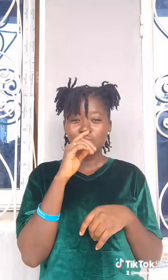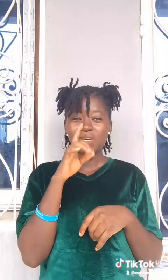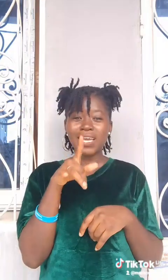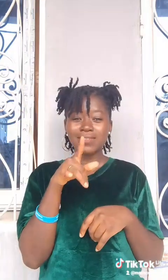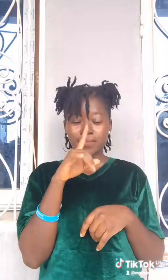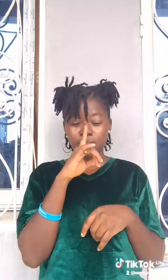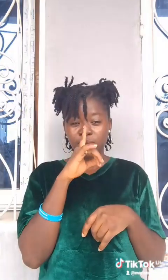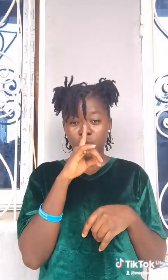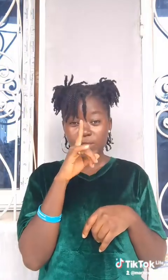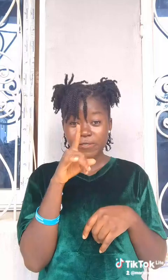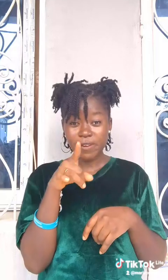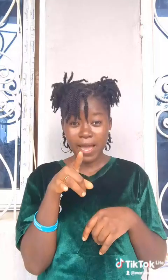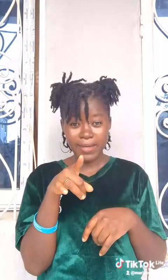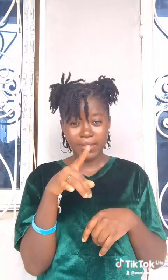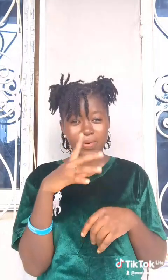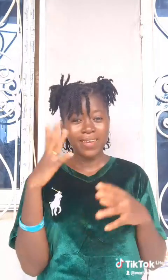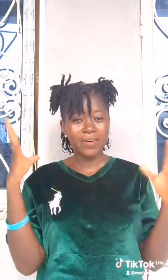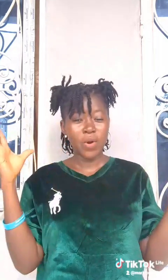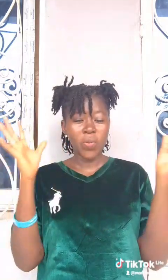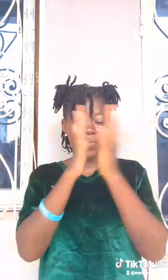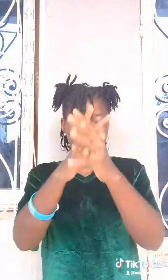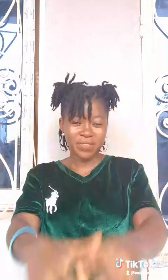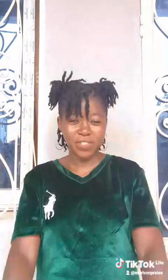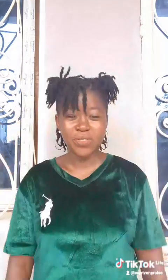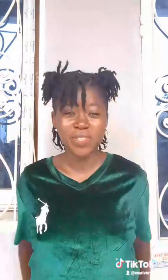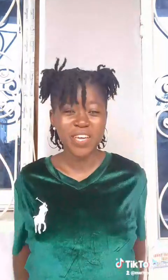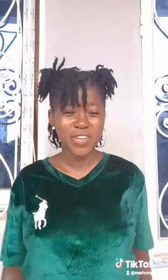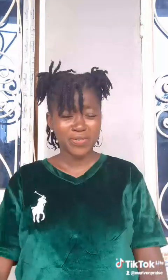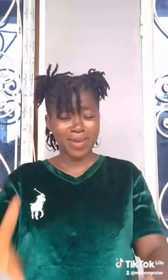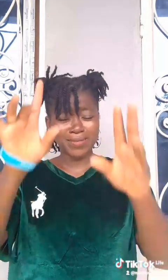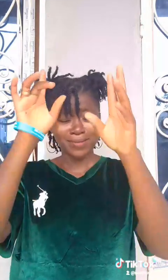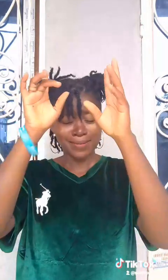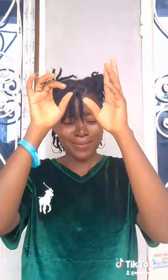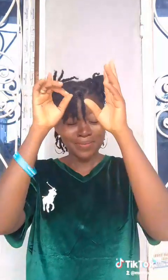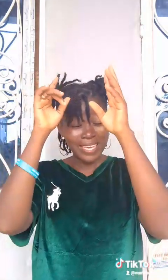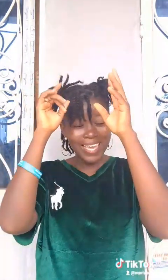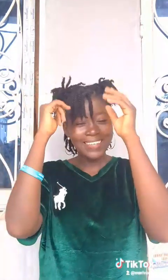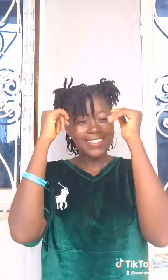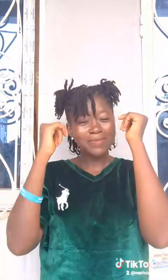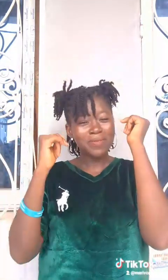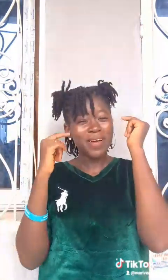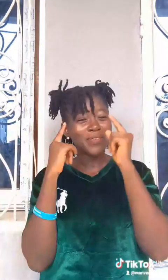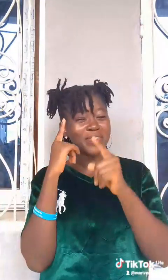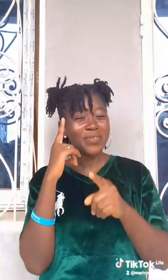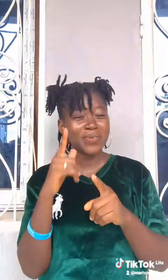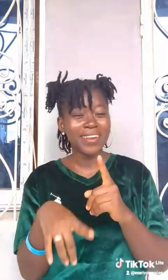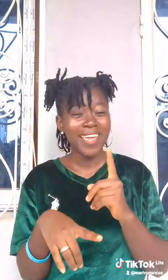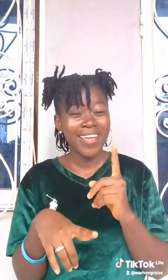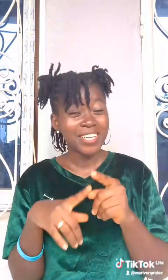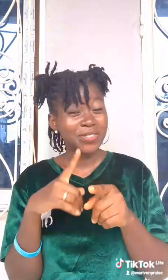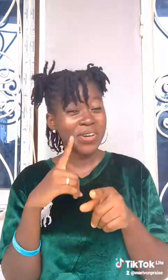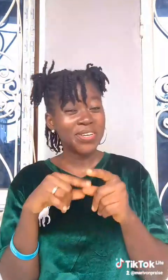you get notified whenever we upload a video. Thank you for having me, and remember, I'm your favorite sexual health